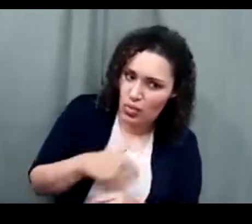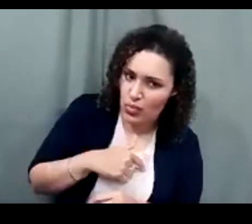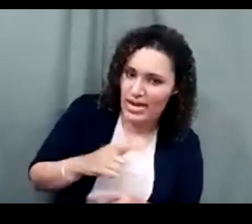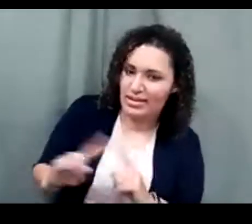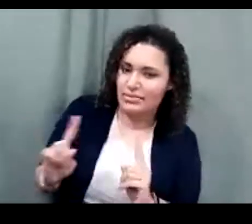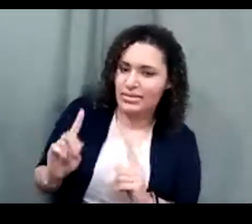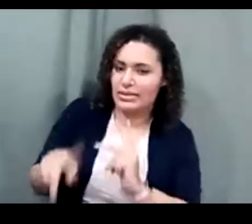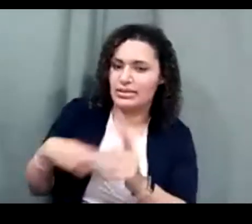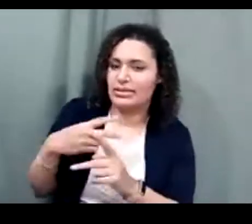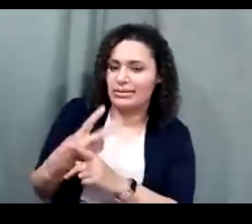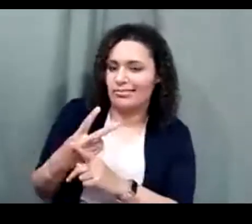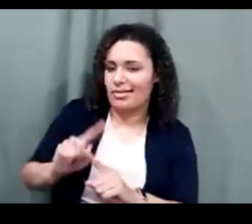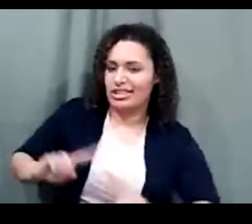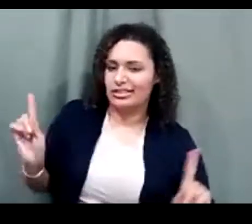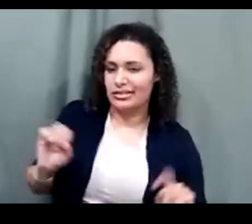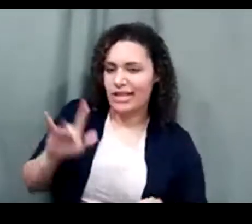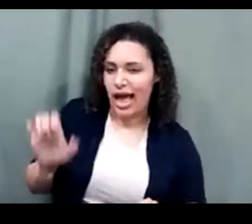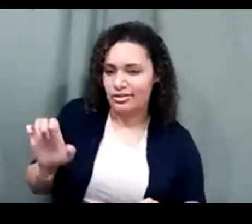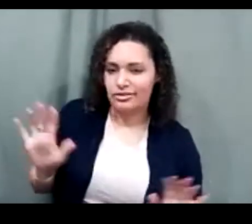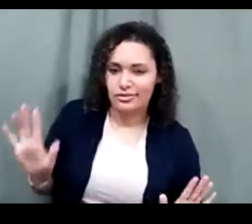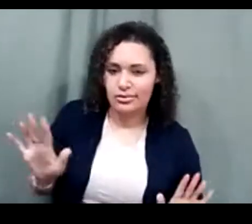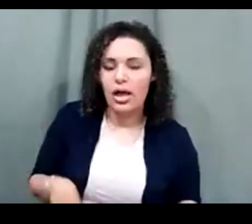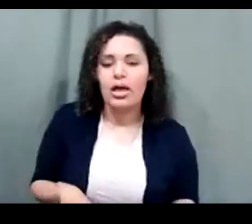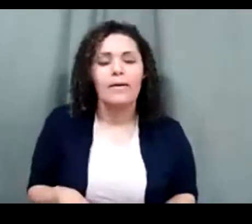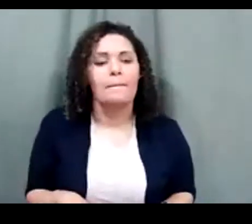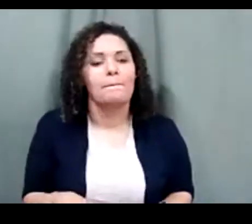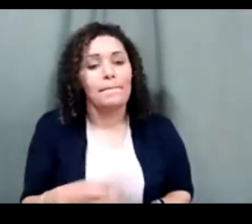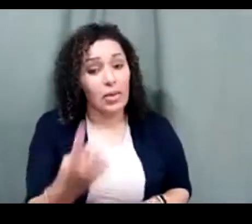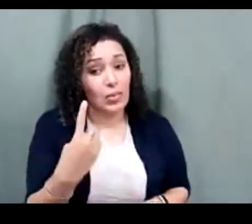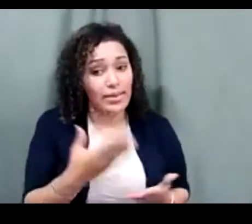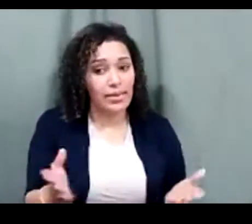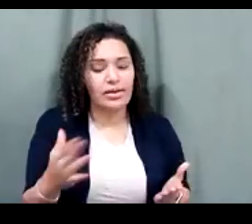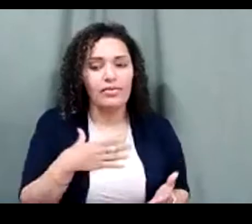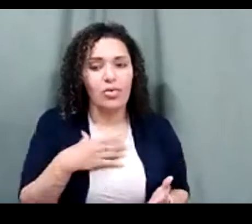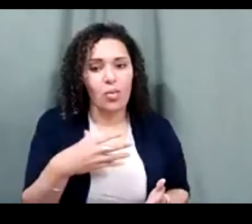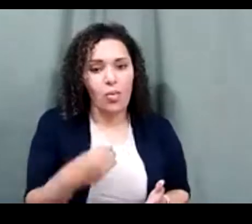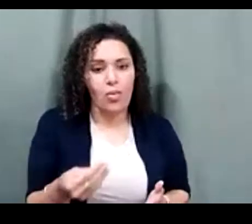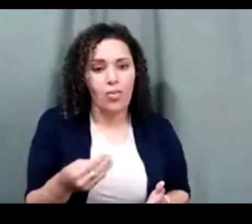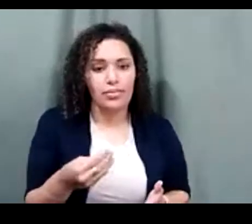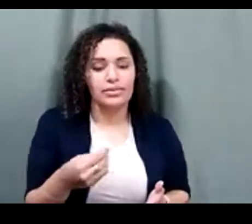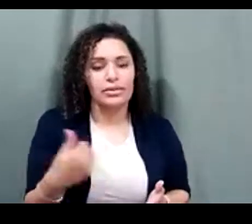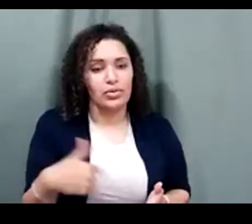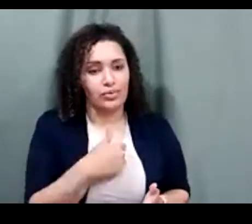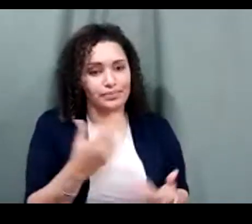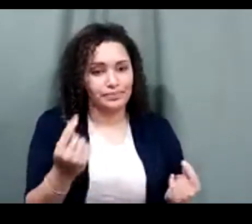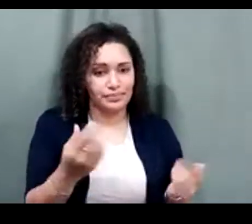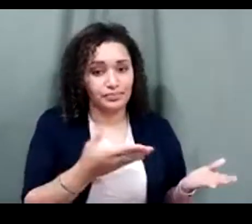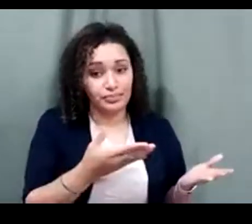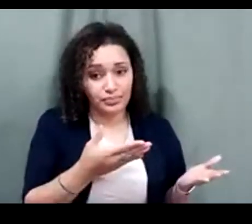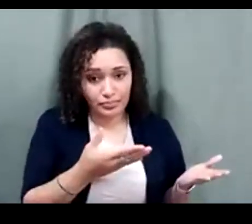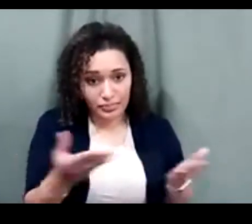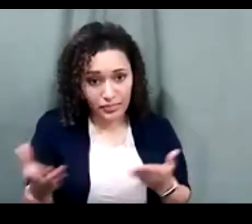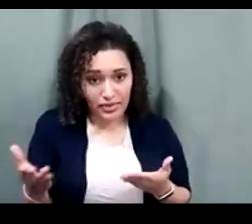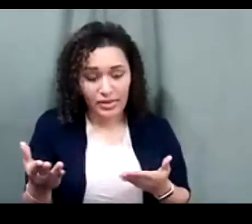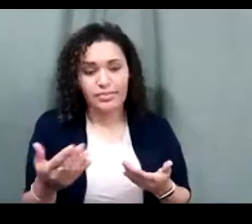style, different style. So for winemaking for whites, since what we do is we bring them in, we want to now